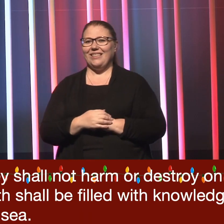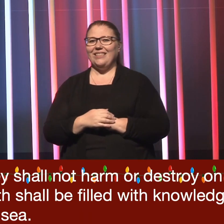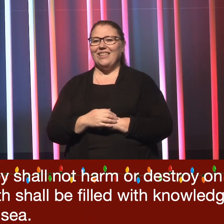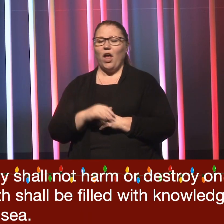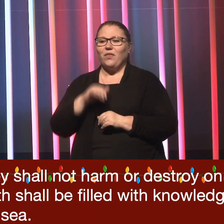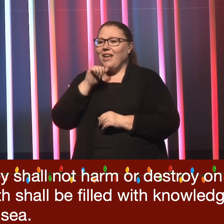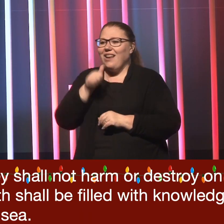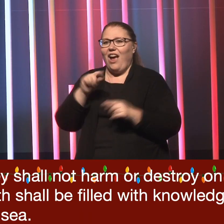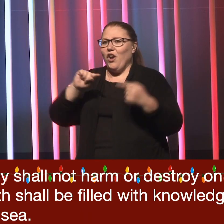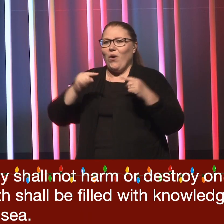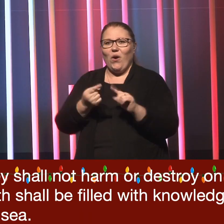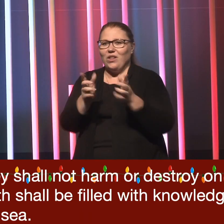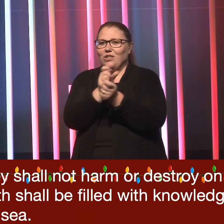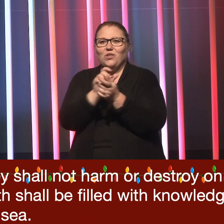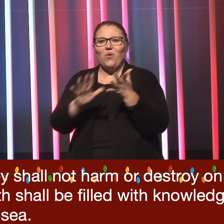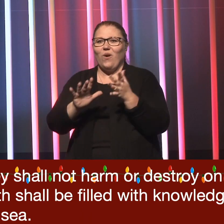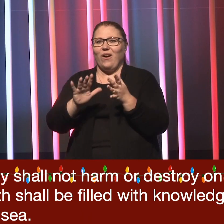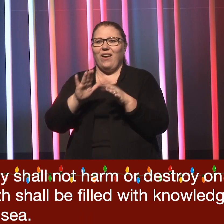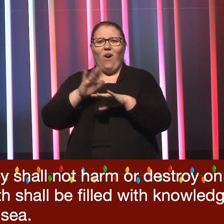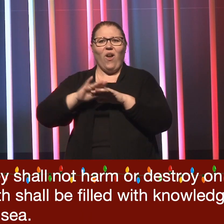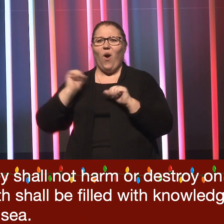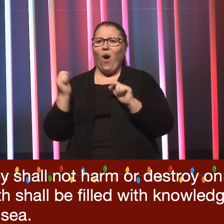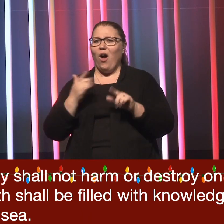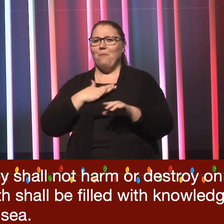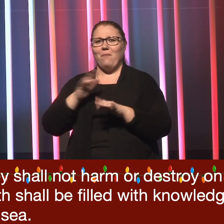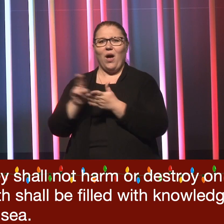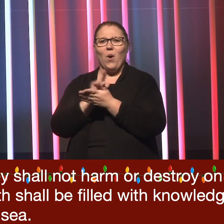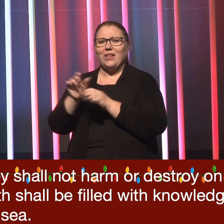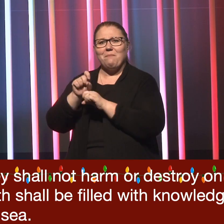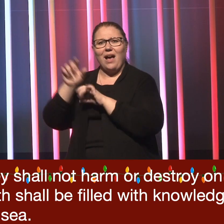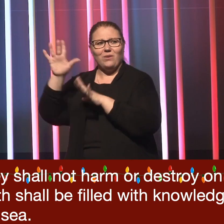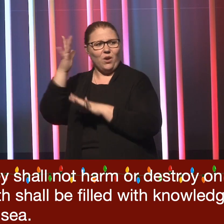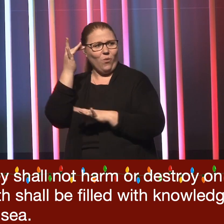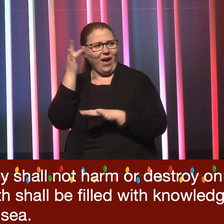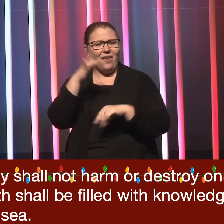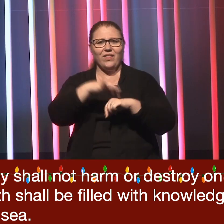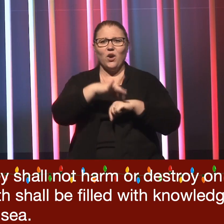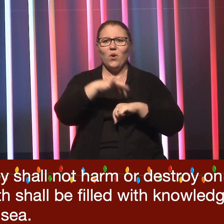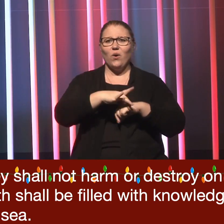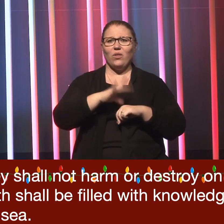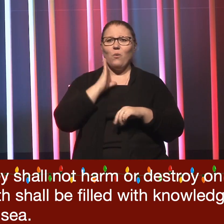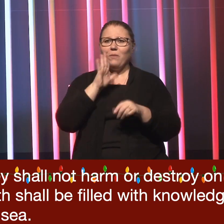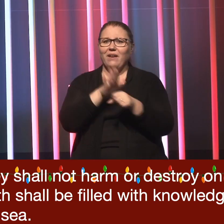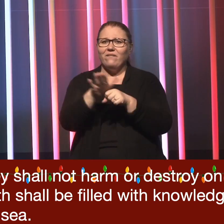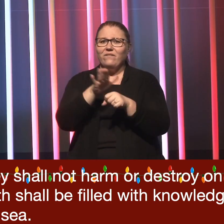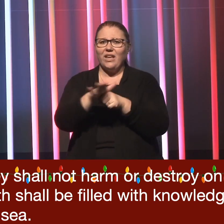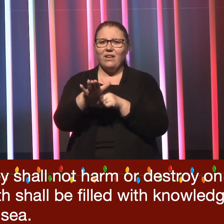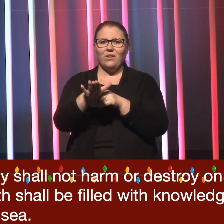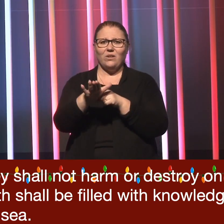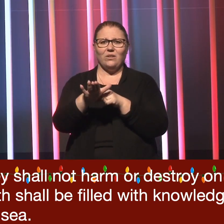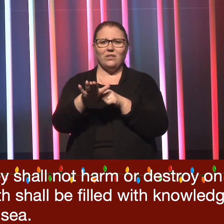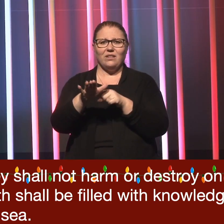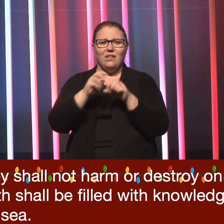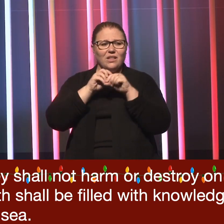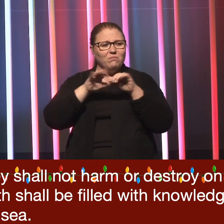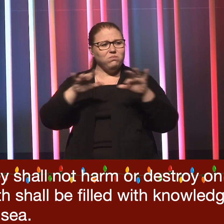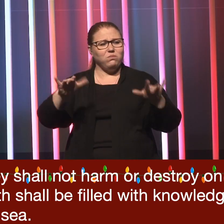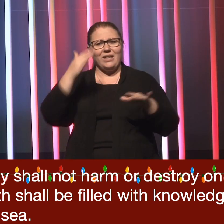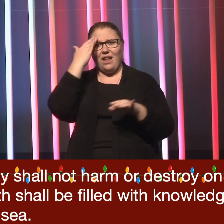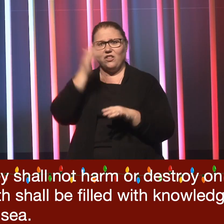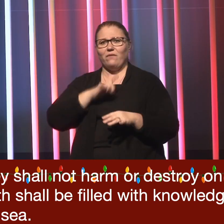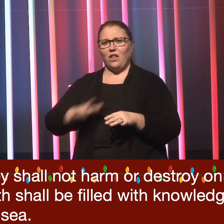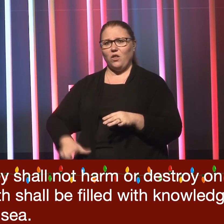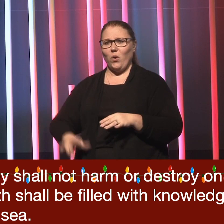shall not harm or destroy on all my holy mountain, for the earth shall be filled with knowledge of the Lord as